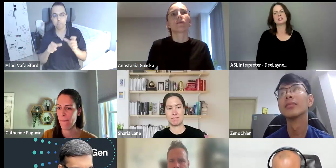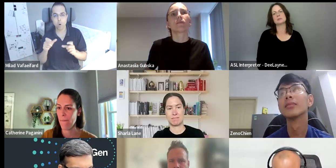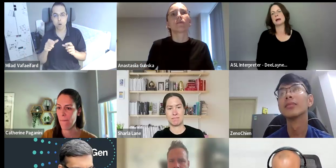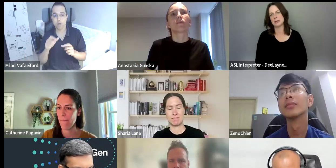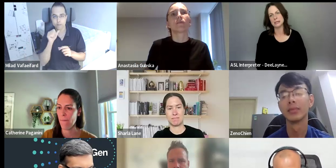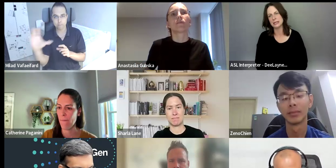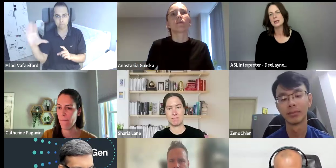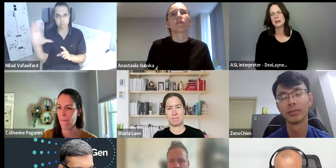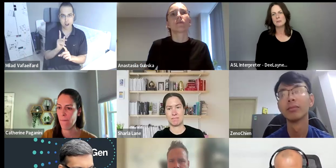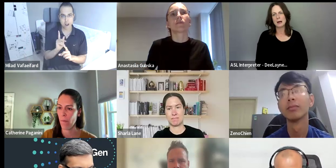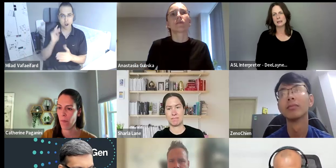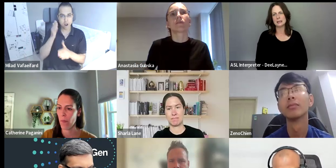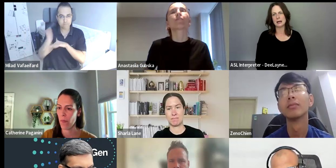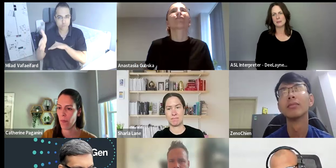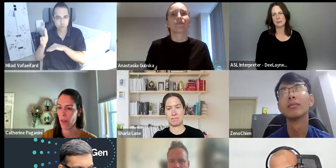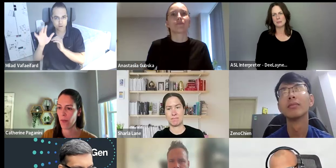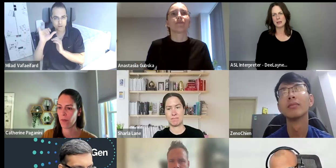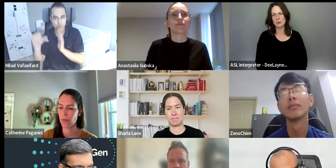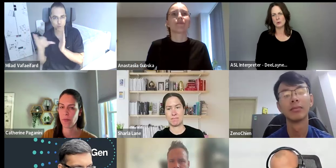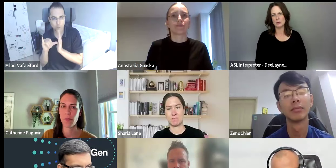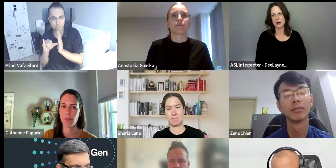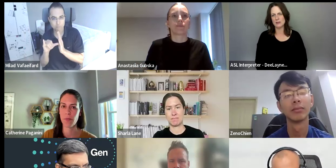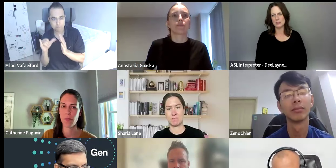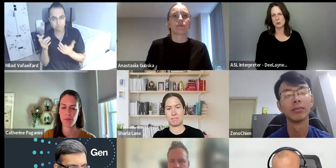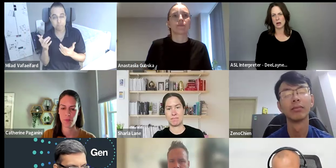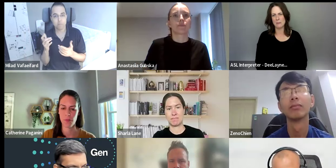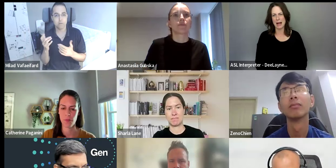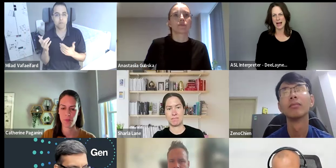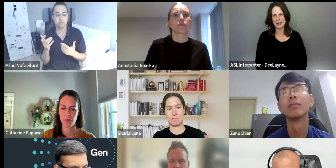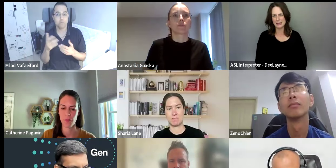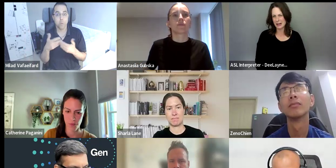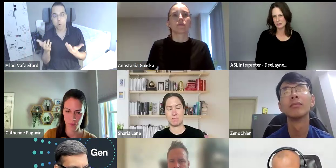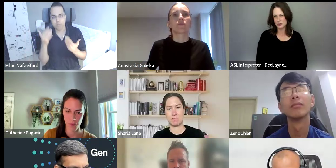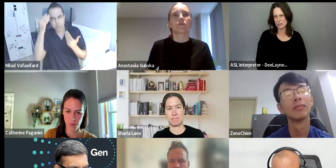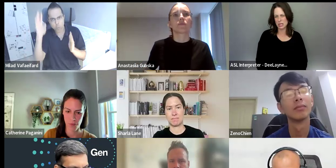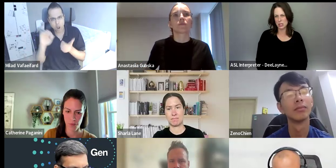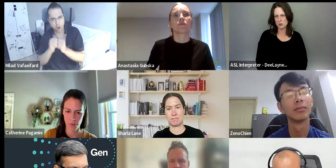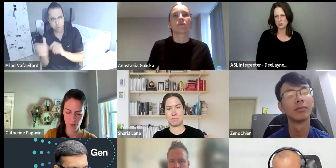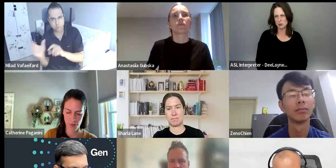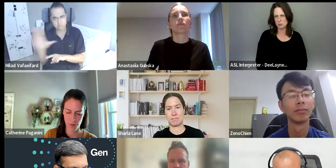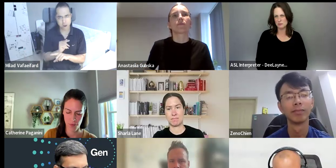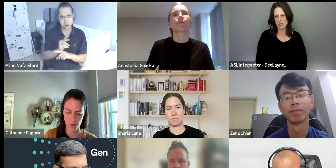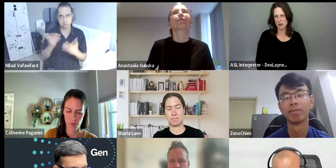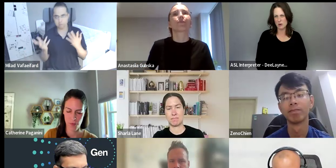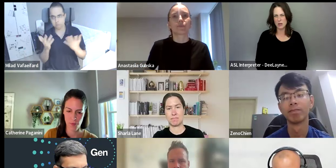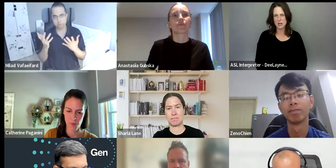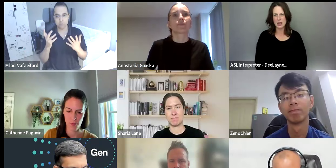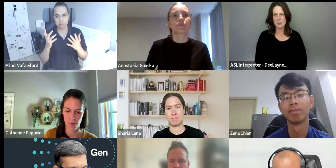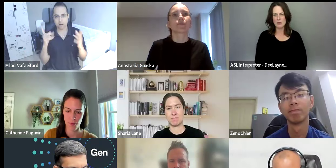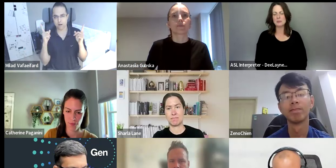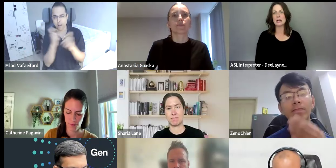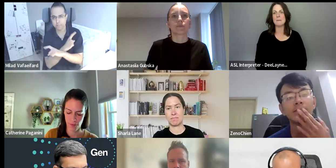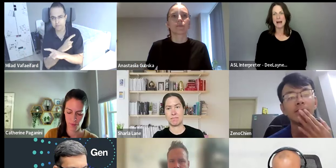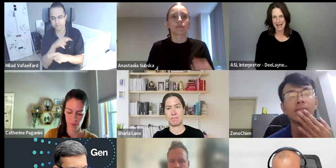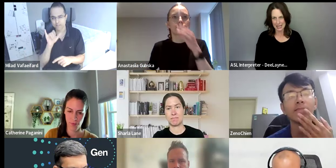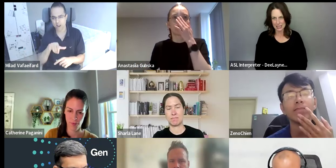this is just my opinion, but people often don't come back after just seeing a YouTube video, and we